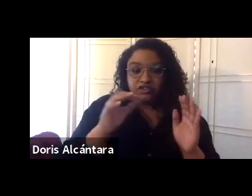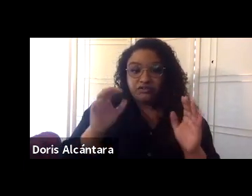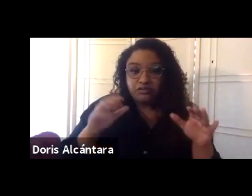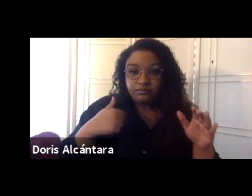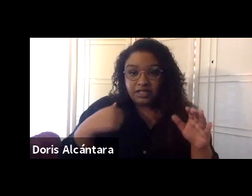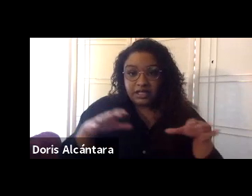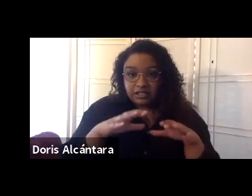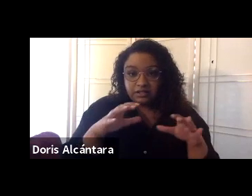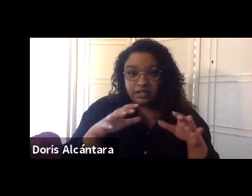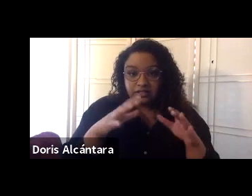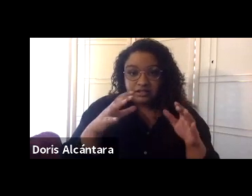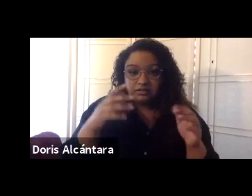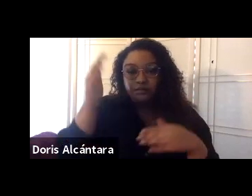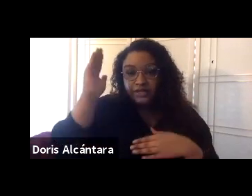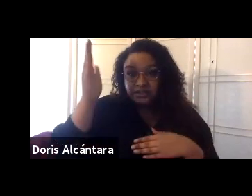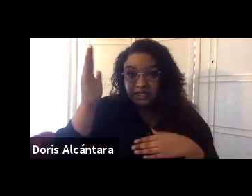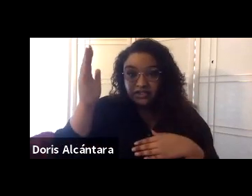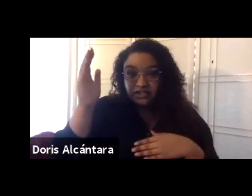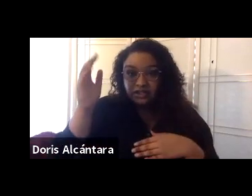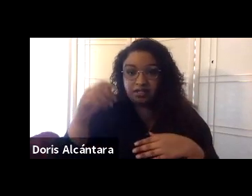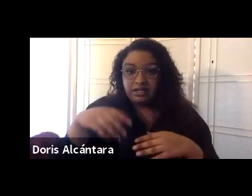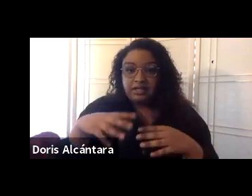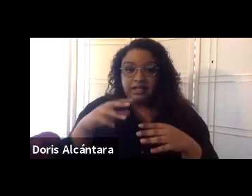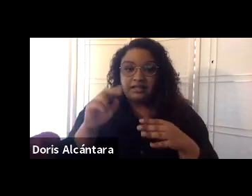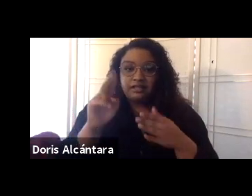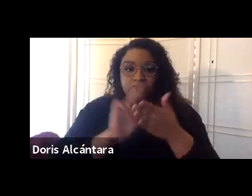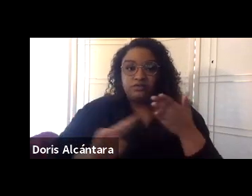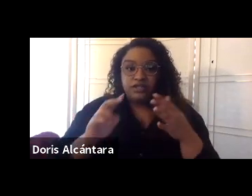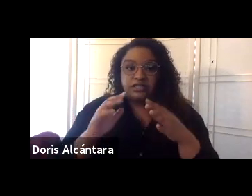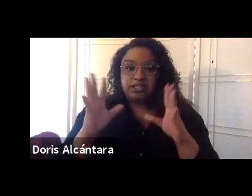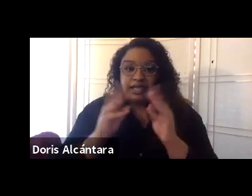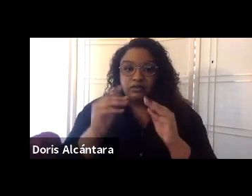career. This is a picture of me presenting,